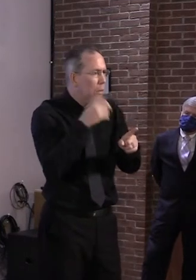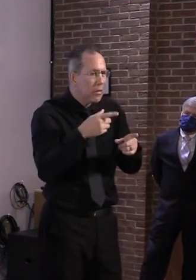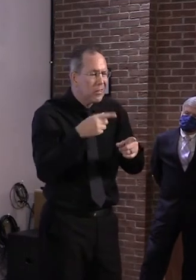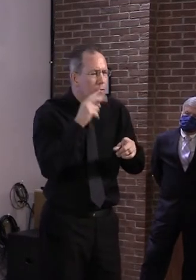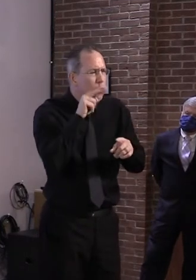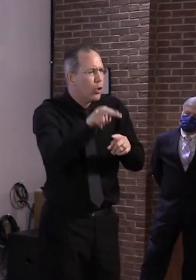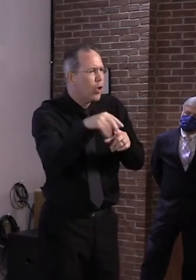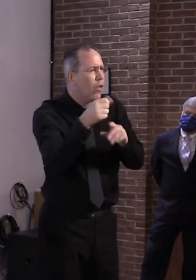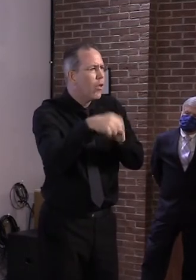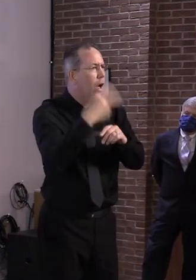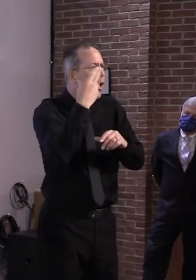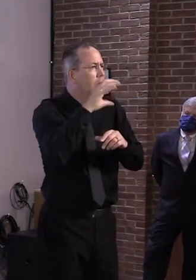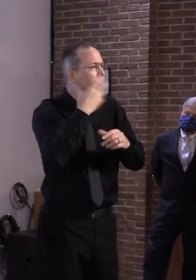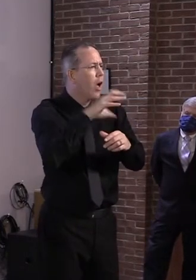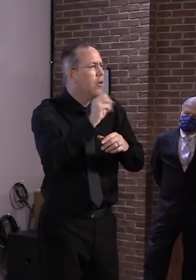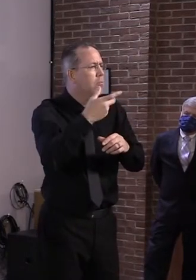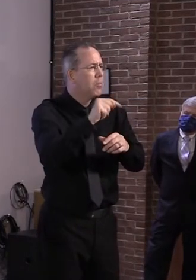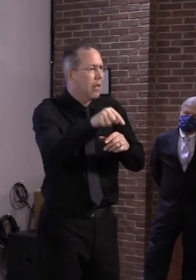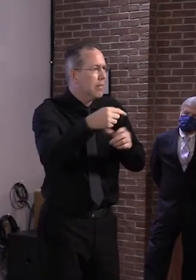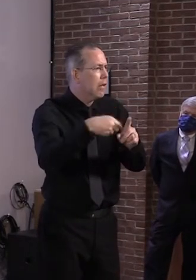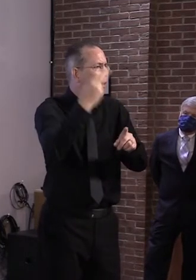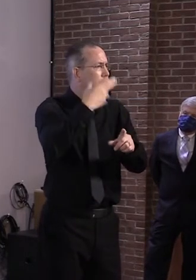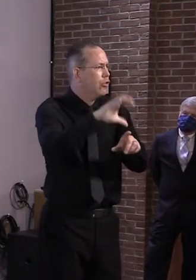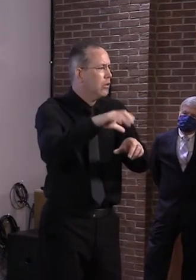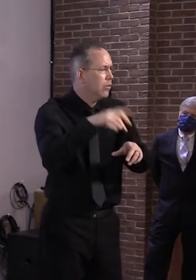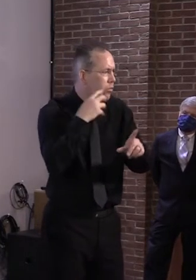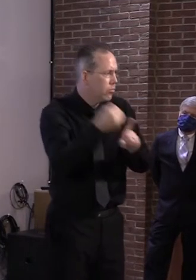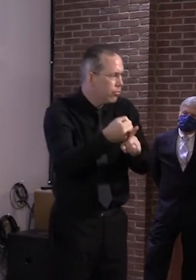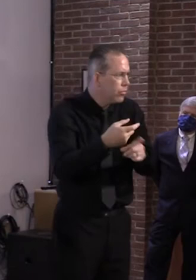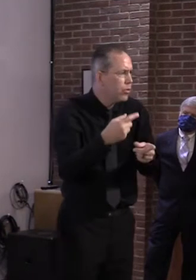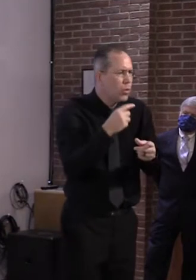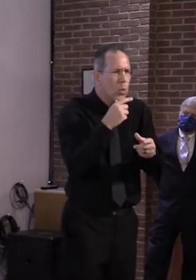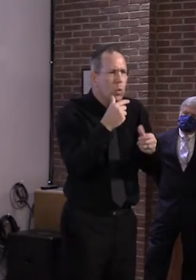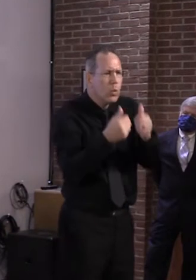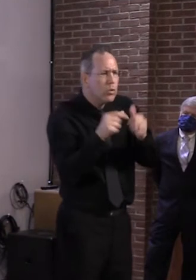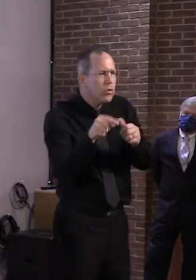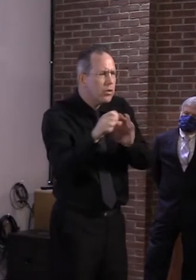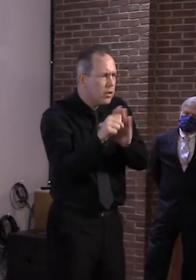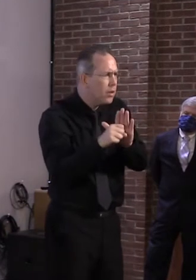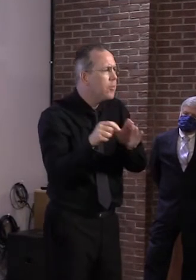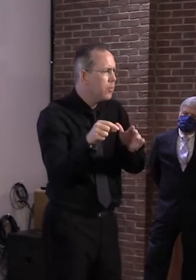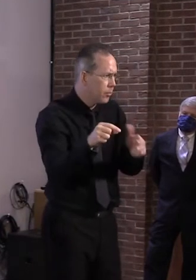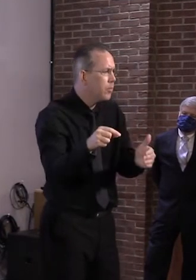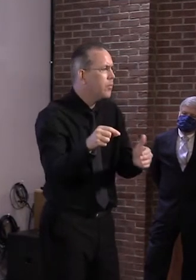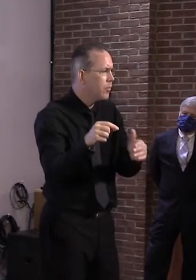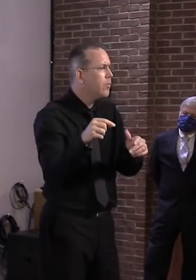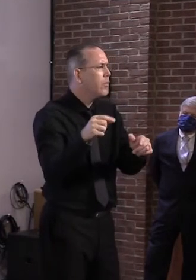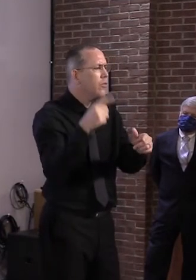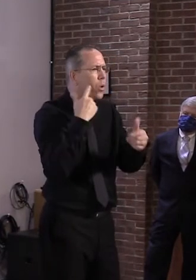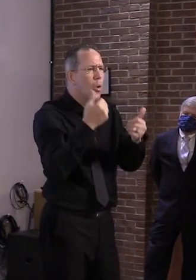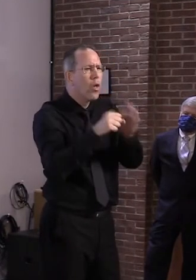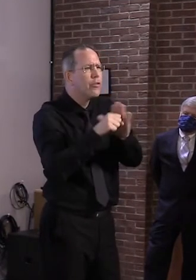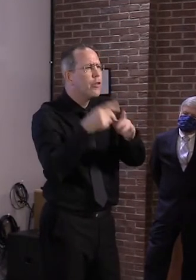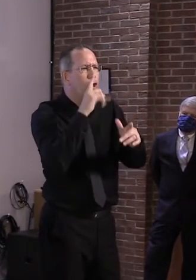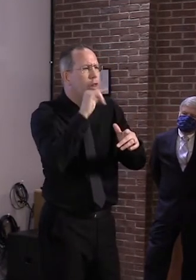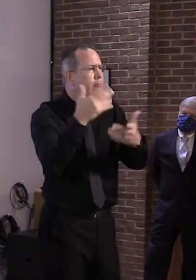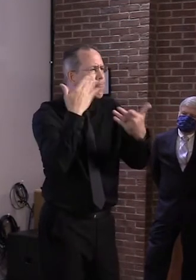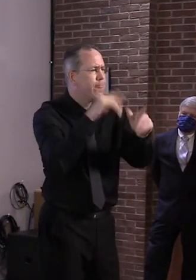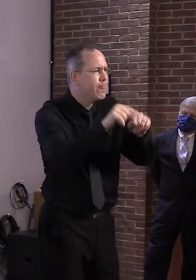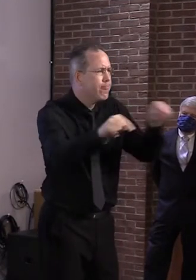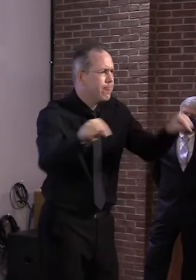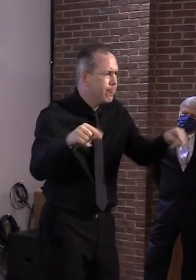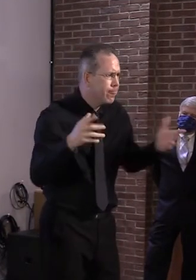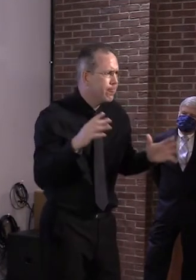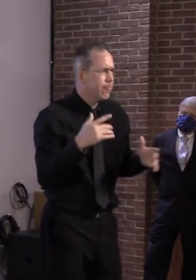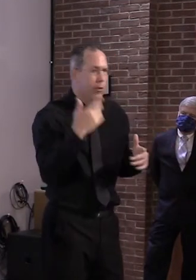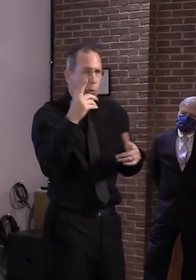four metrics much more closely with much more data. So I guess, does that seem internally inconsistent to anyone